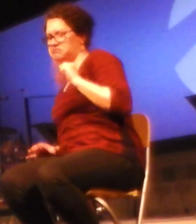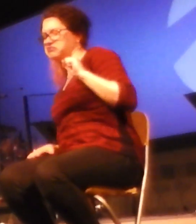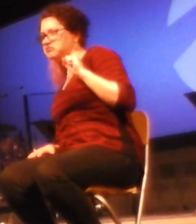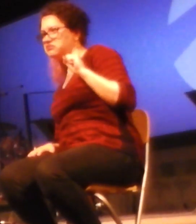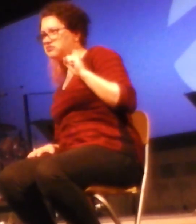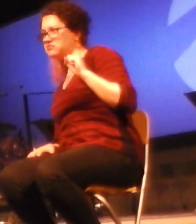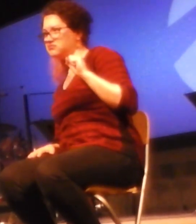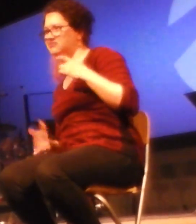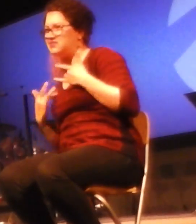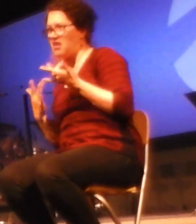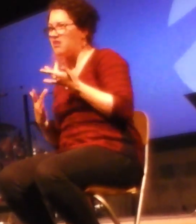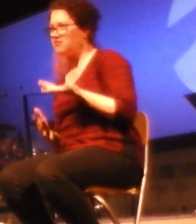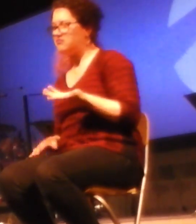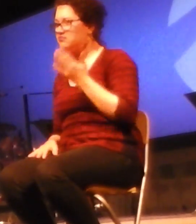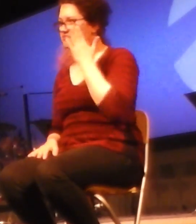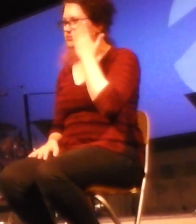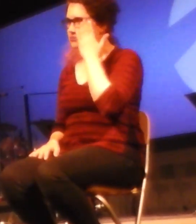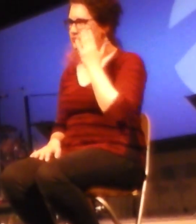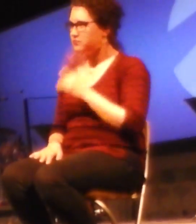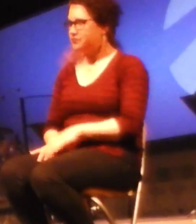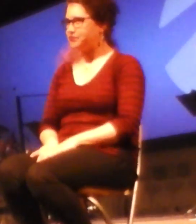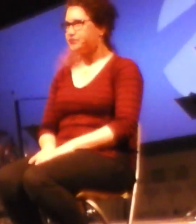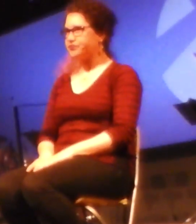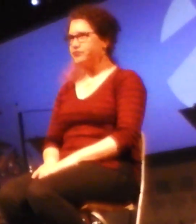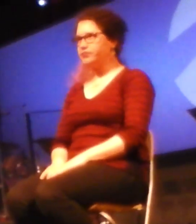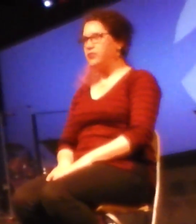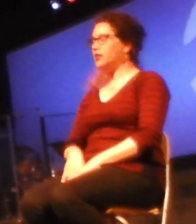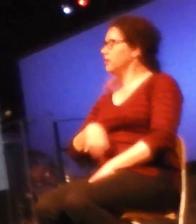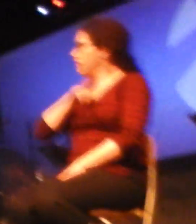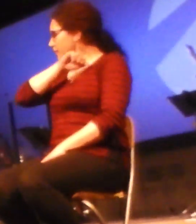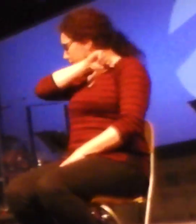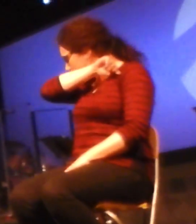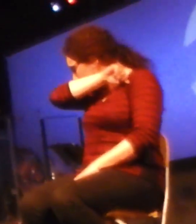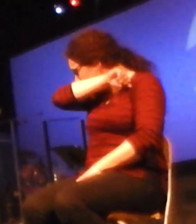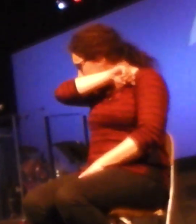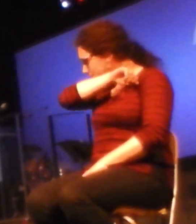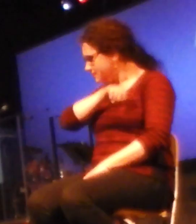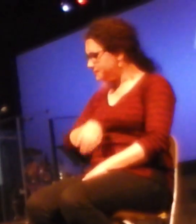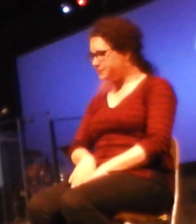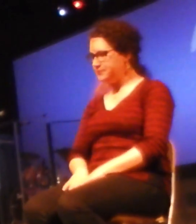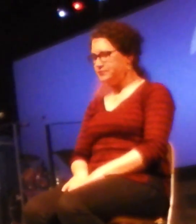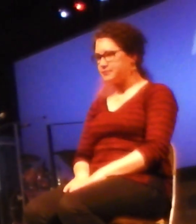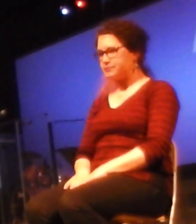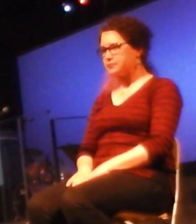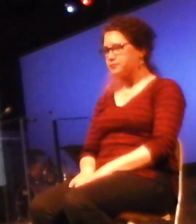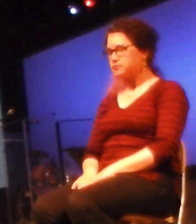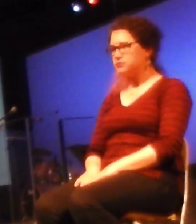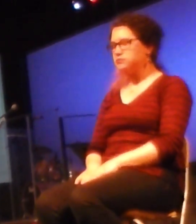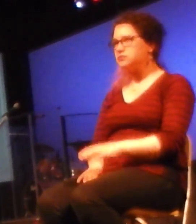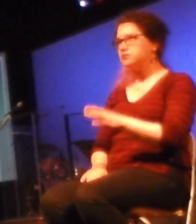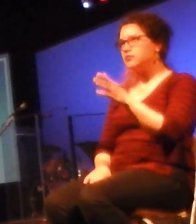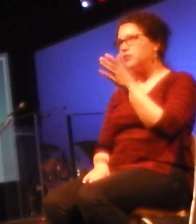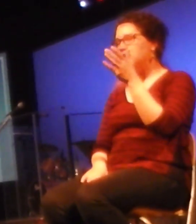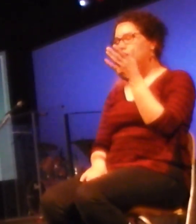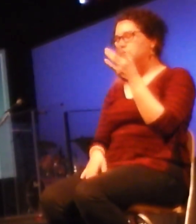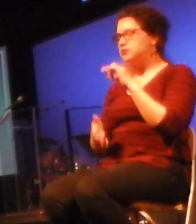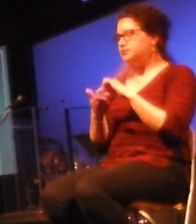to do that to God. I was talking to, there's this